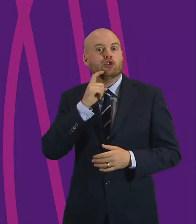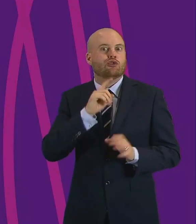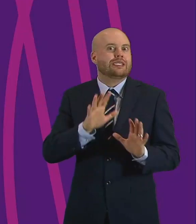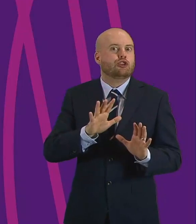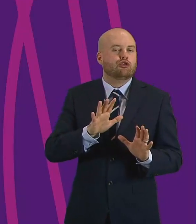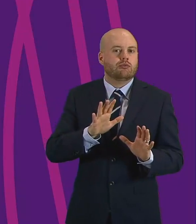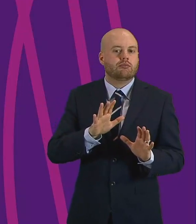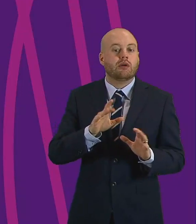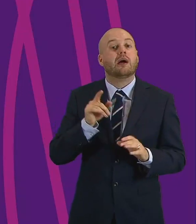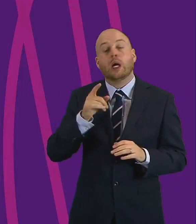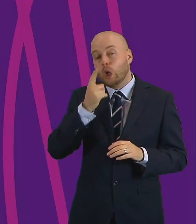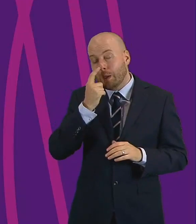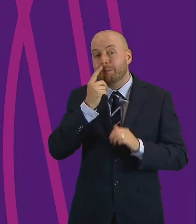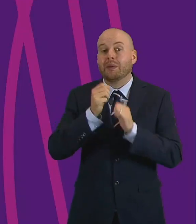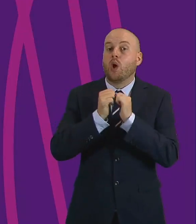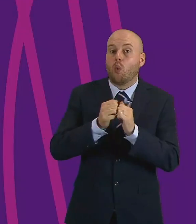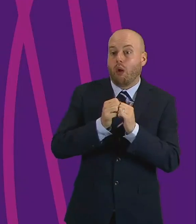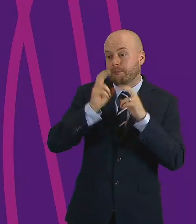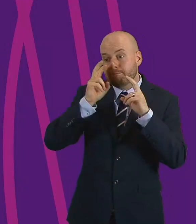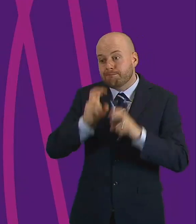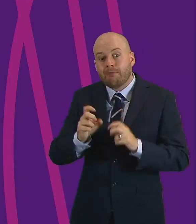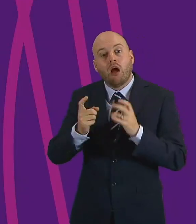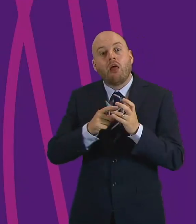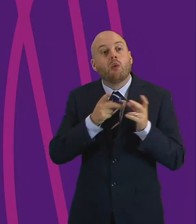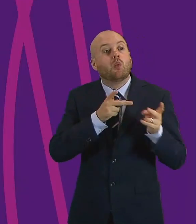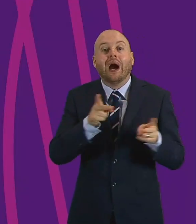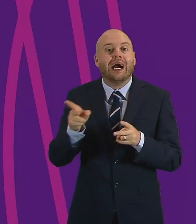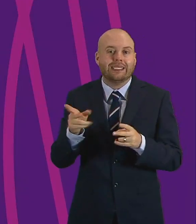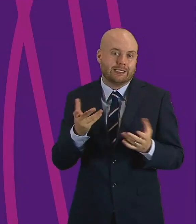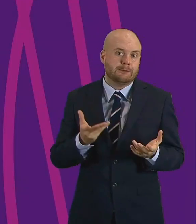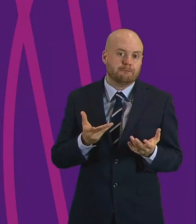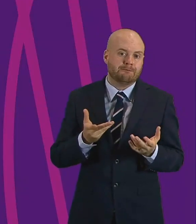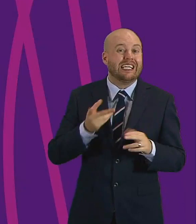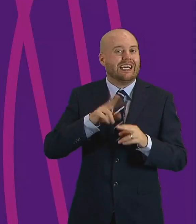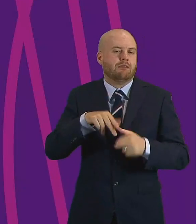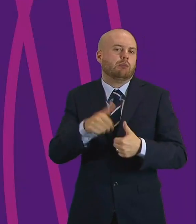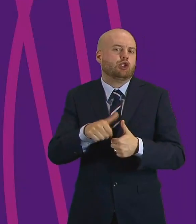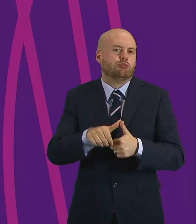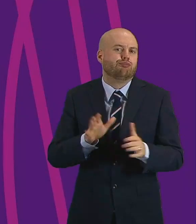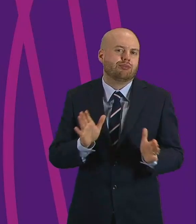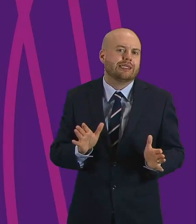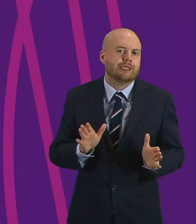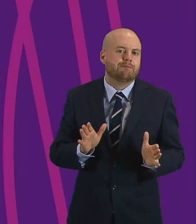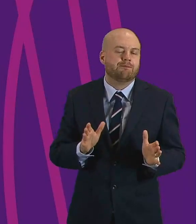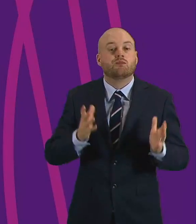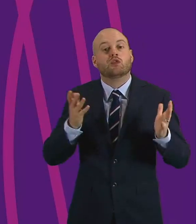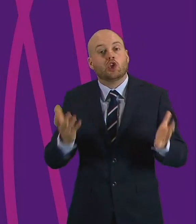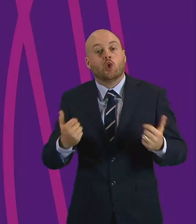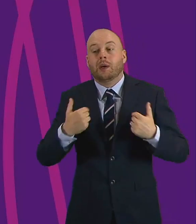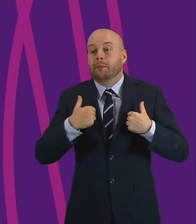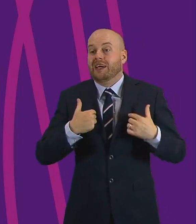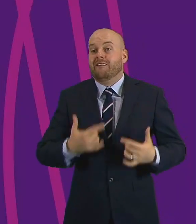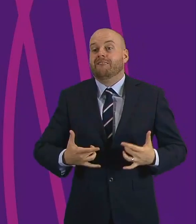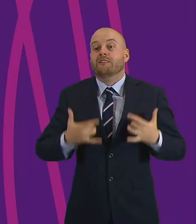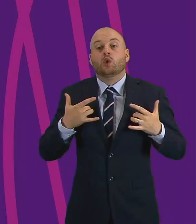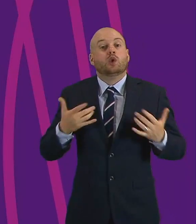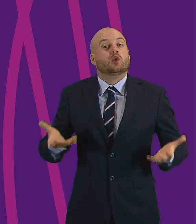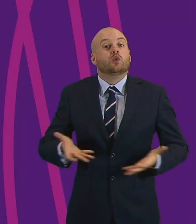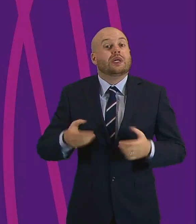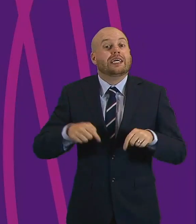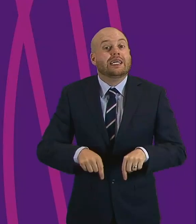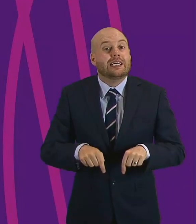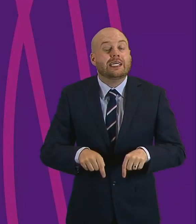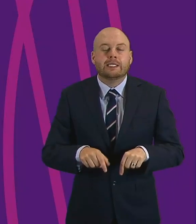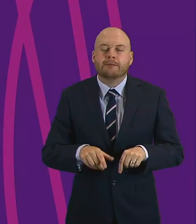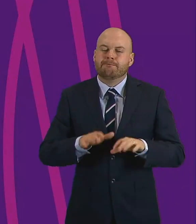he said, be worth considering whether it is appropriate. And certainly my view this afternoon, Presiding Officer, is that it's